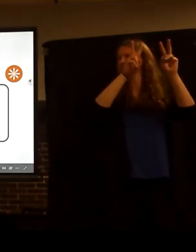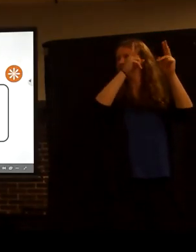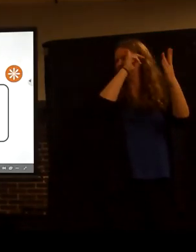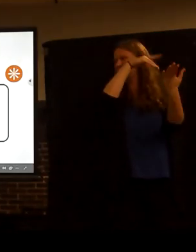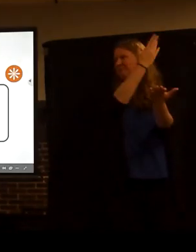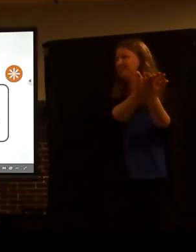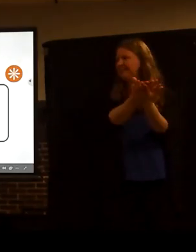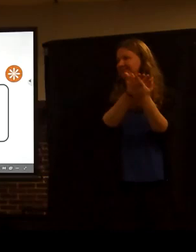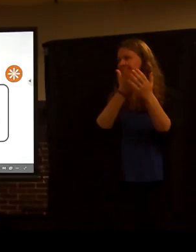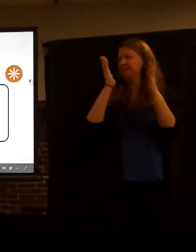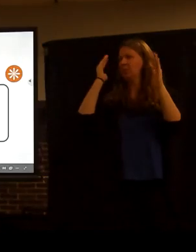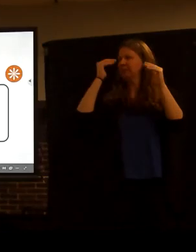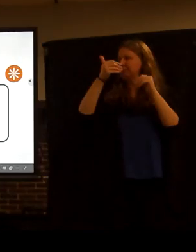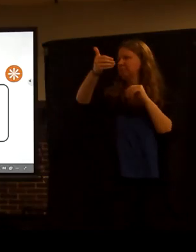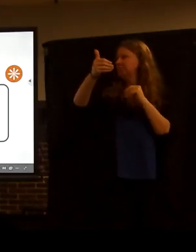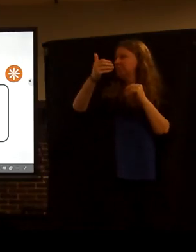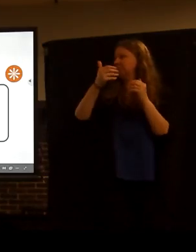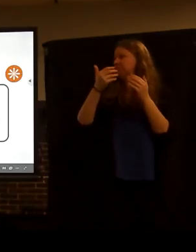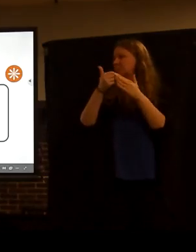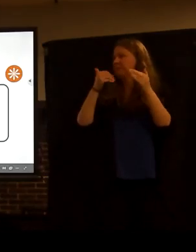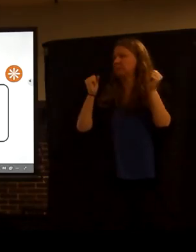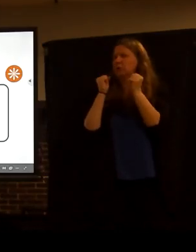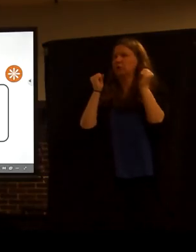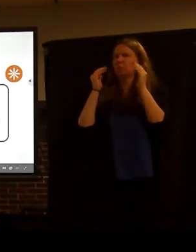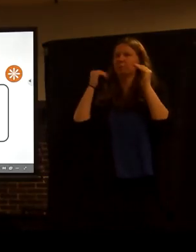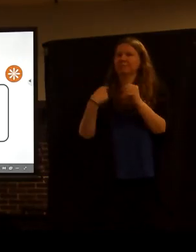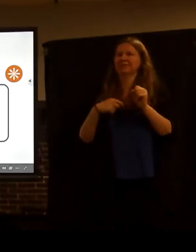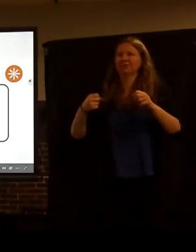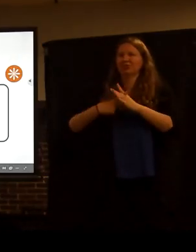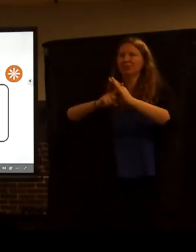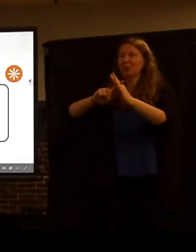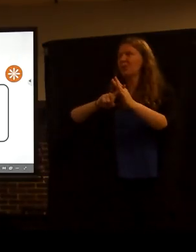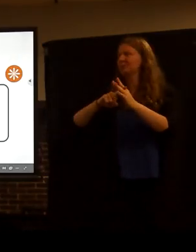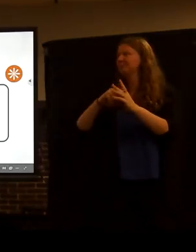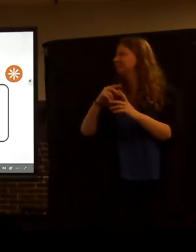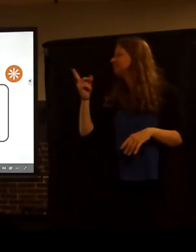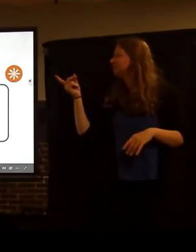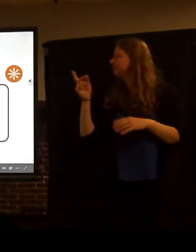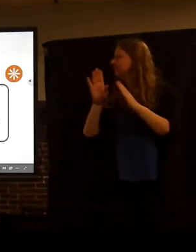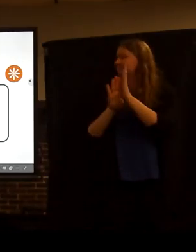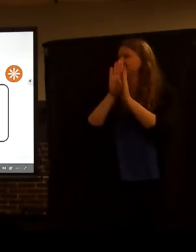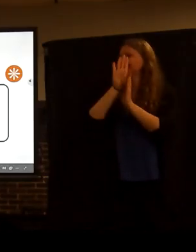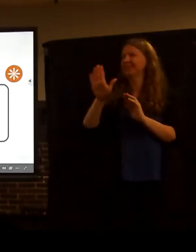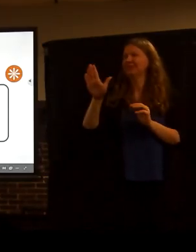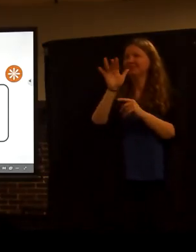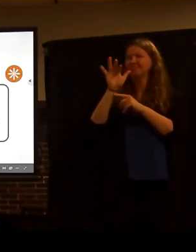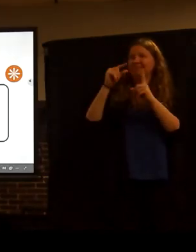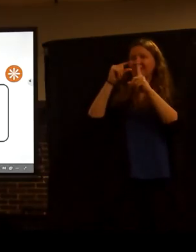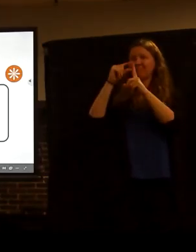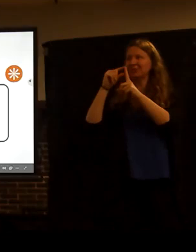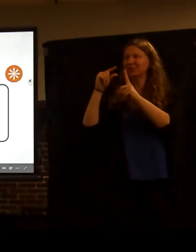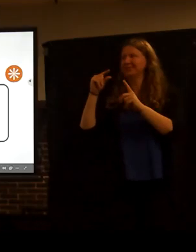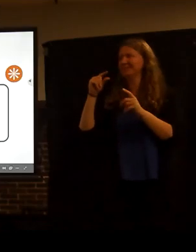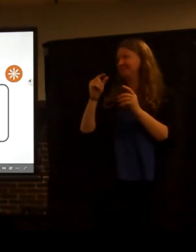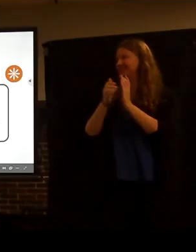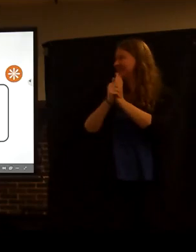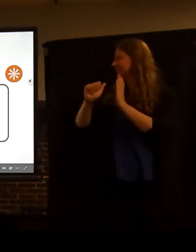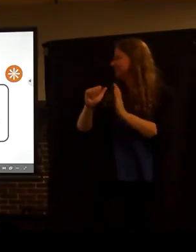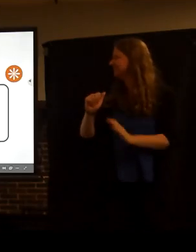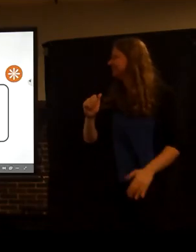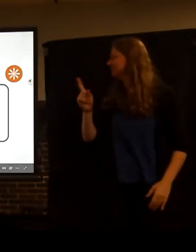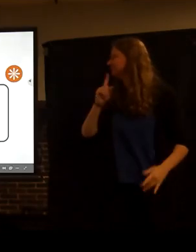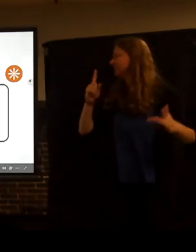weeks ago to start utilizing that curriculum. So we're just waiting for that to arrive, and hopefully it will arrive prior to winter so we can get started